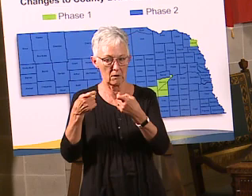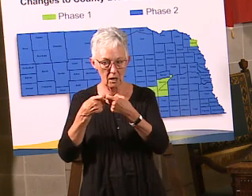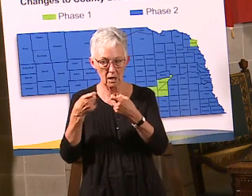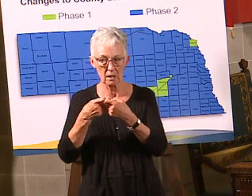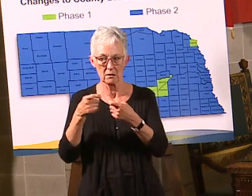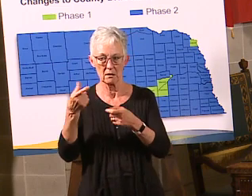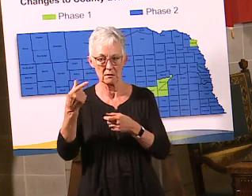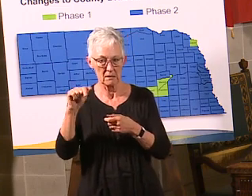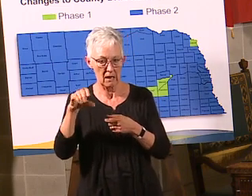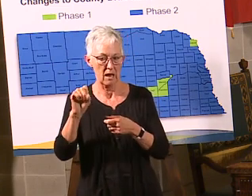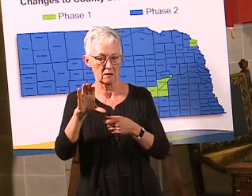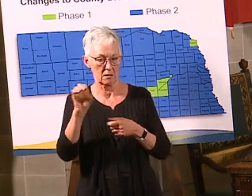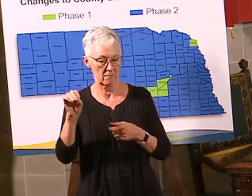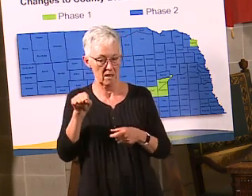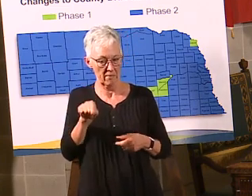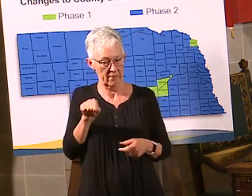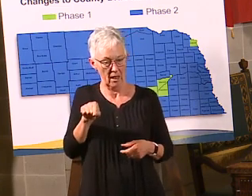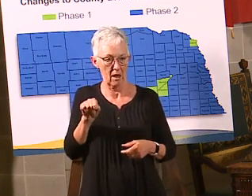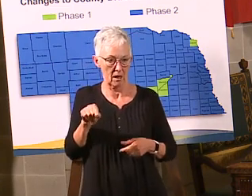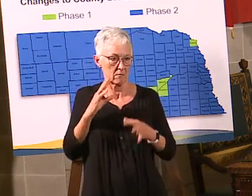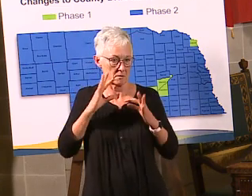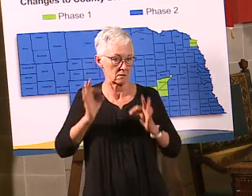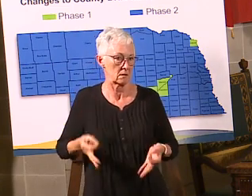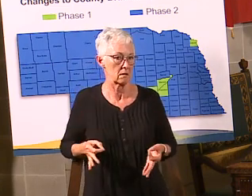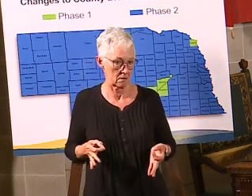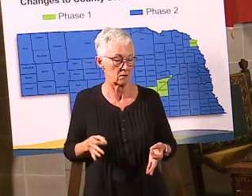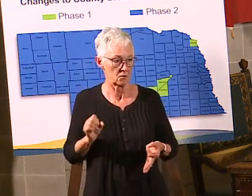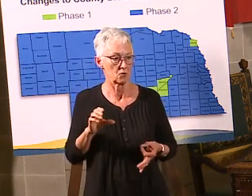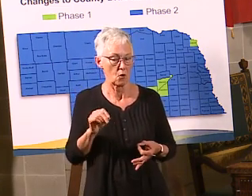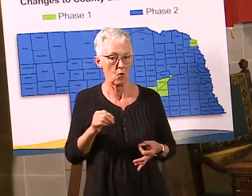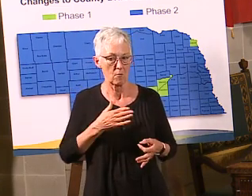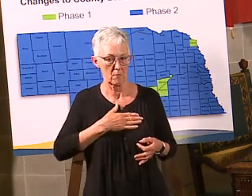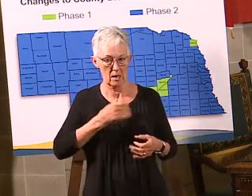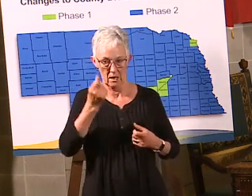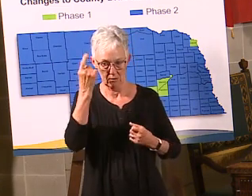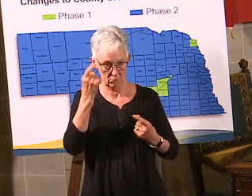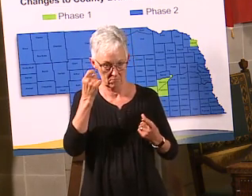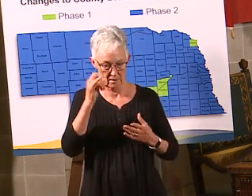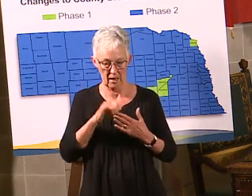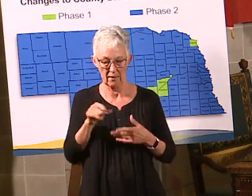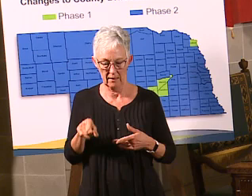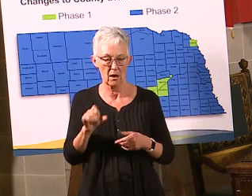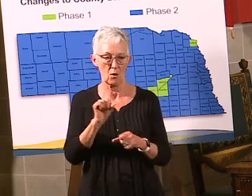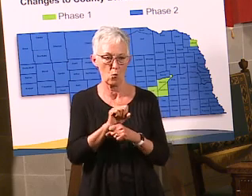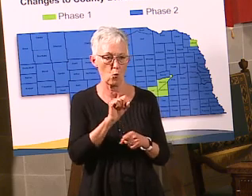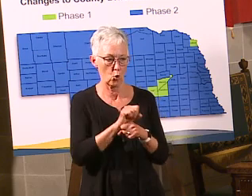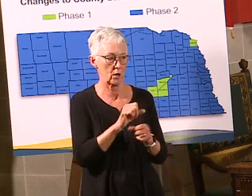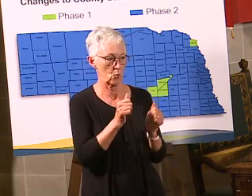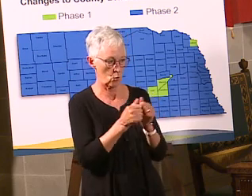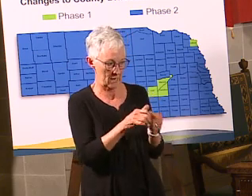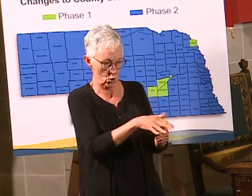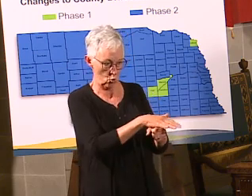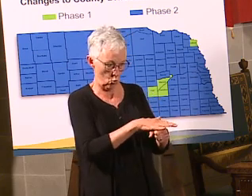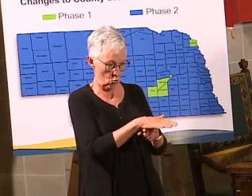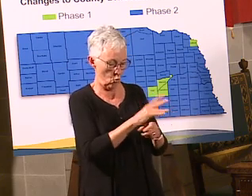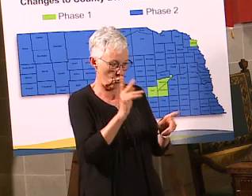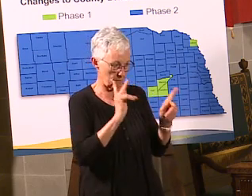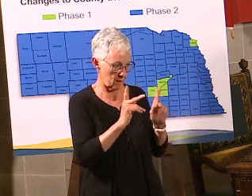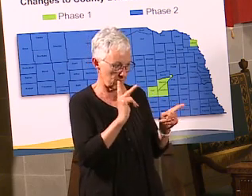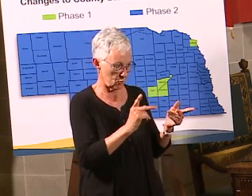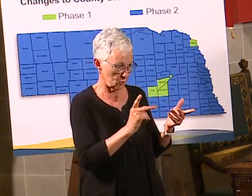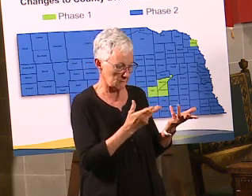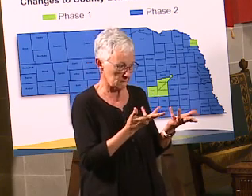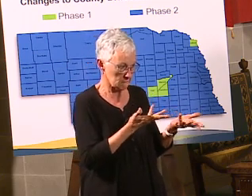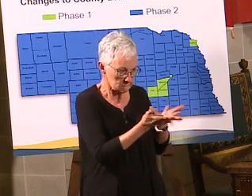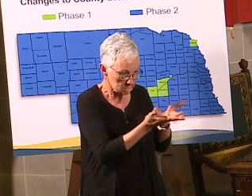did not impact utility shutoff. So my understanding is the utilities are all working locally with regard to that to make sure people's who have not been